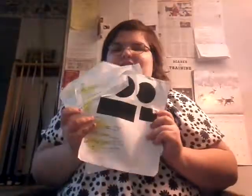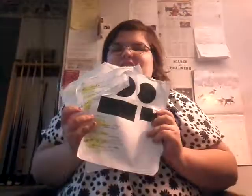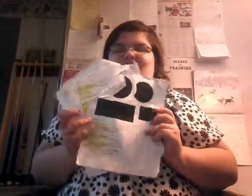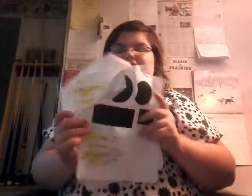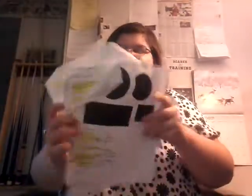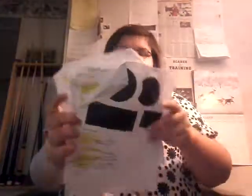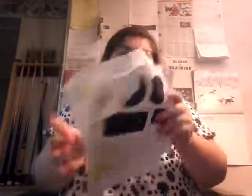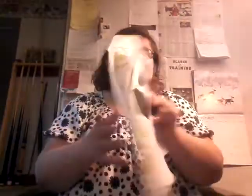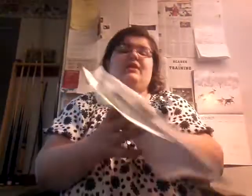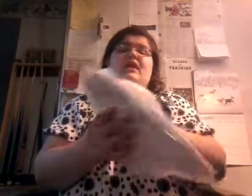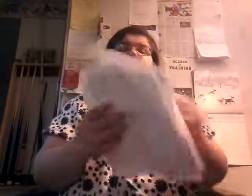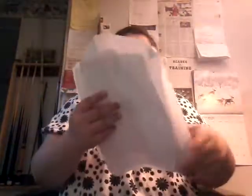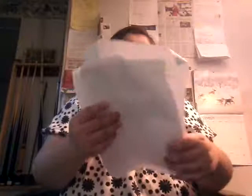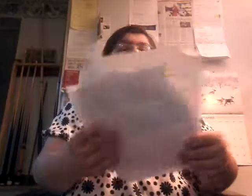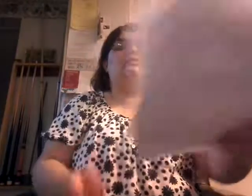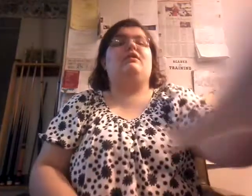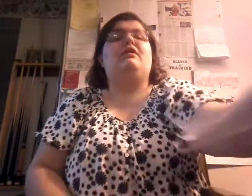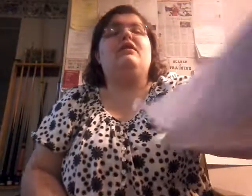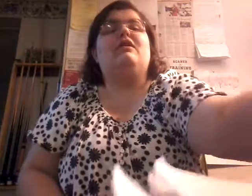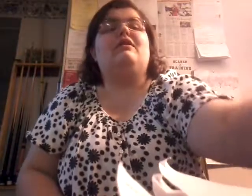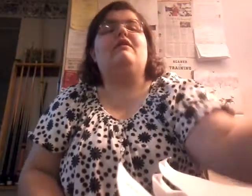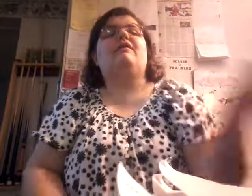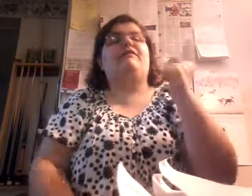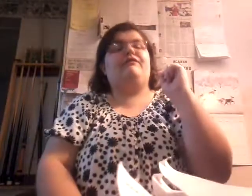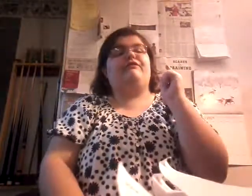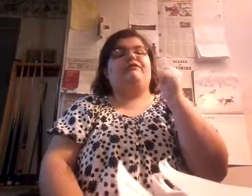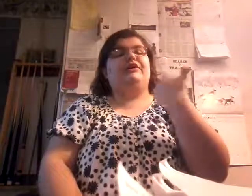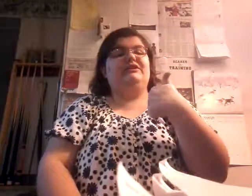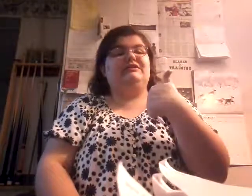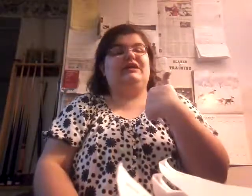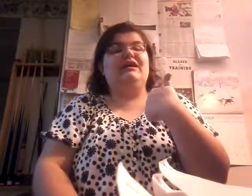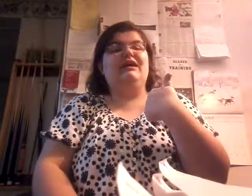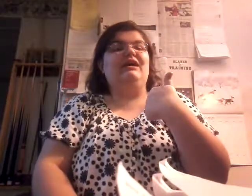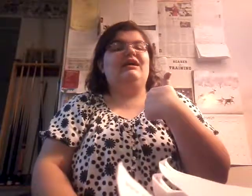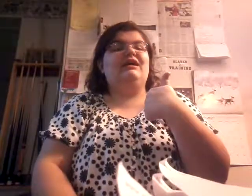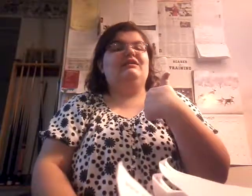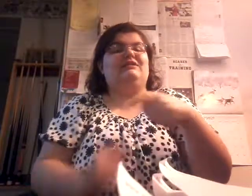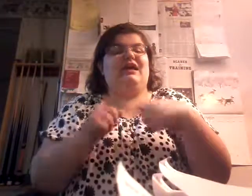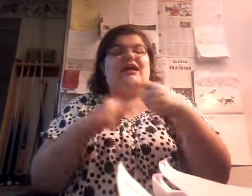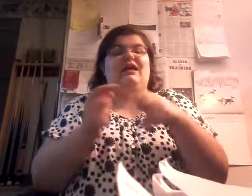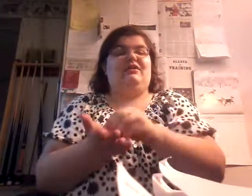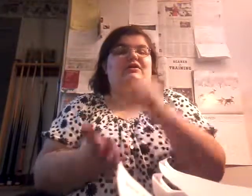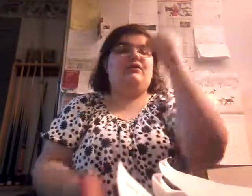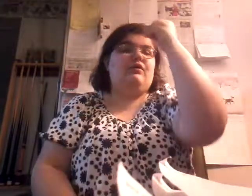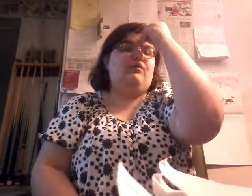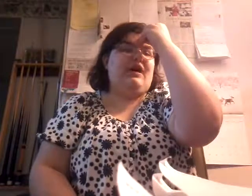lyrics like I usually do. Okay, so the first sign that I learned